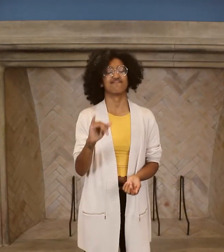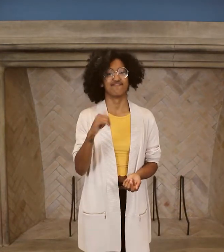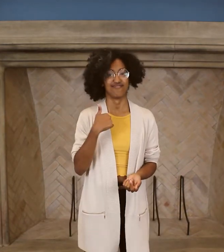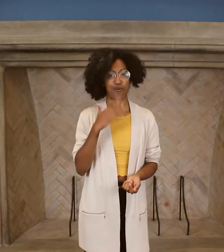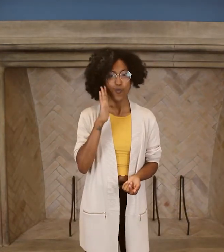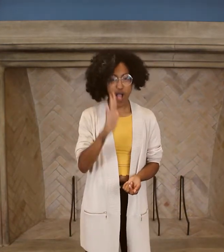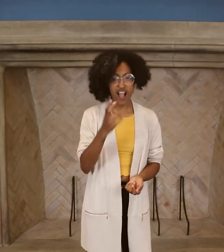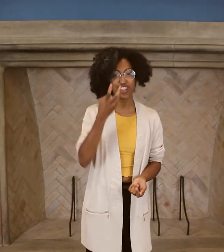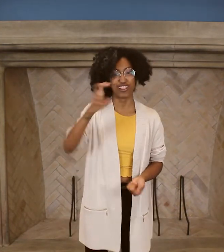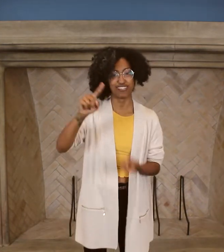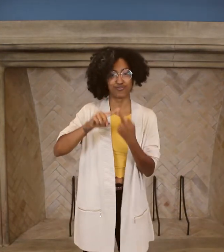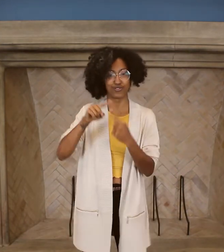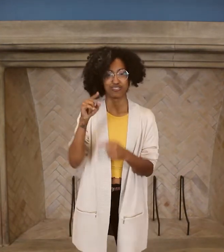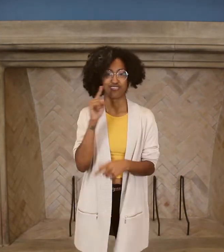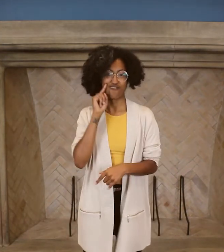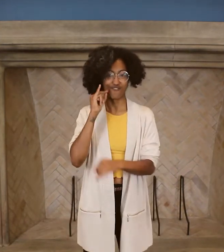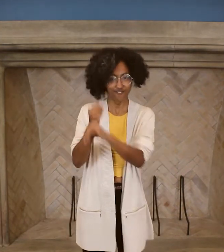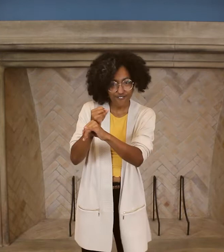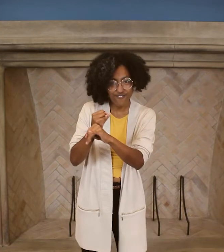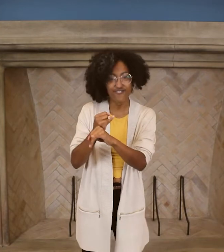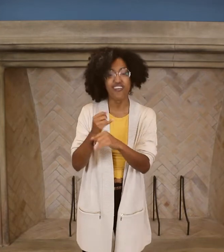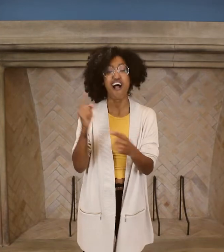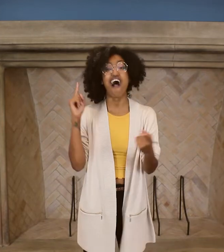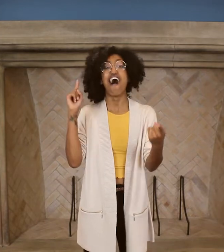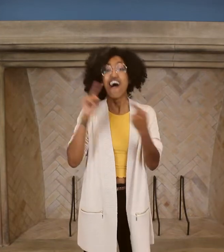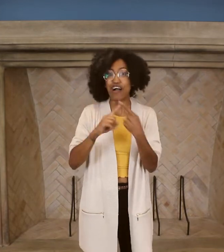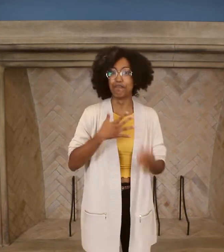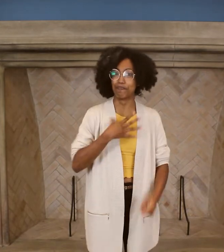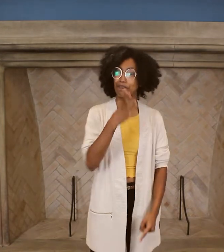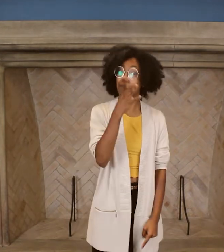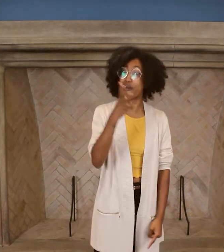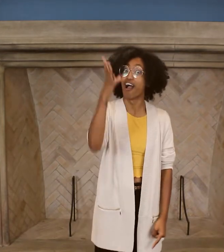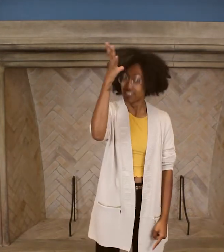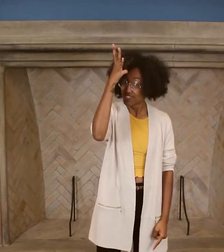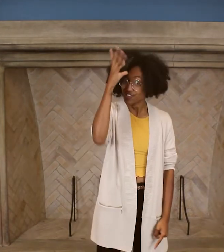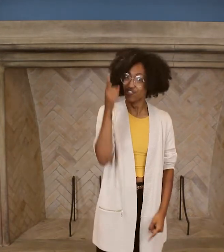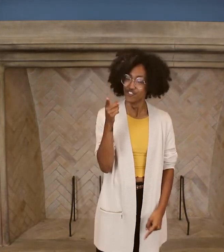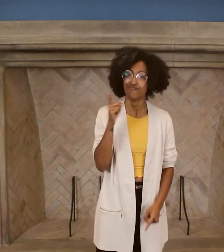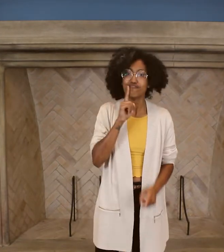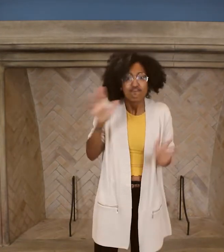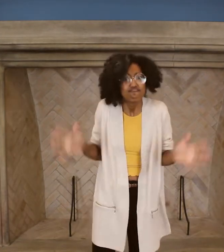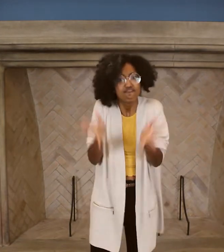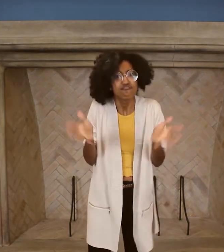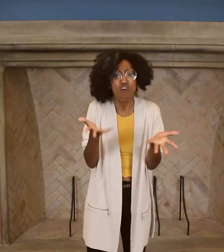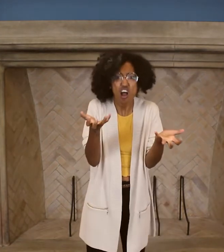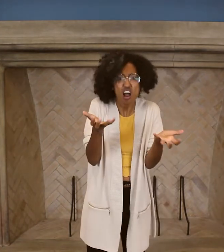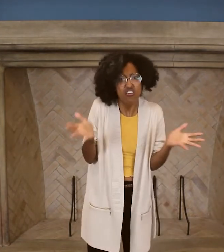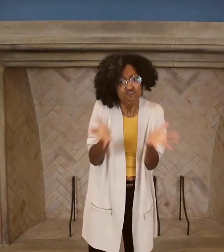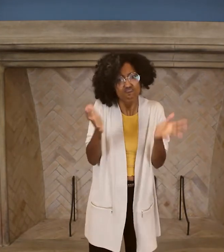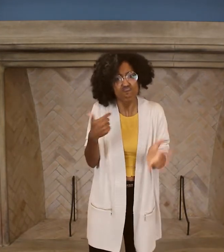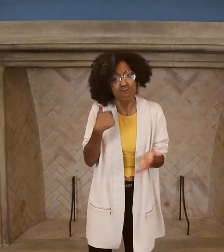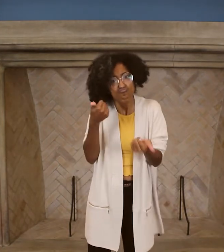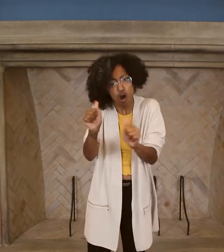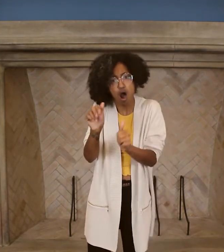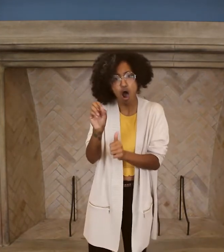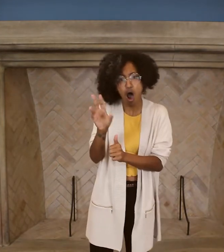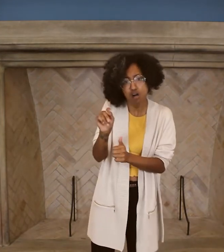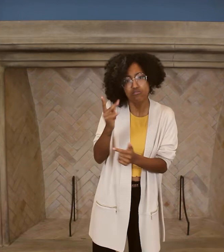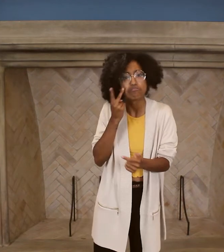I never thought that I would transfer to a deaf school until my parents. They really encouraged